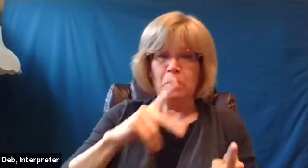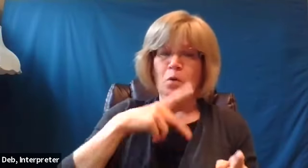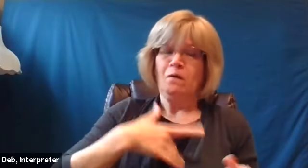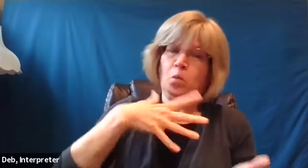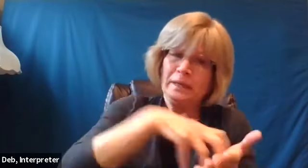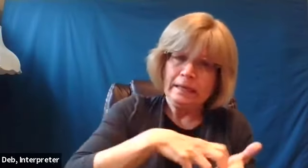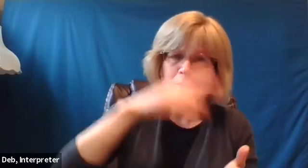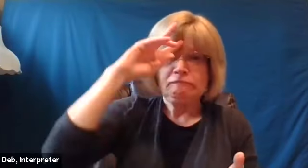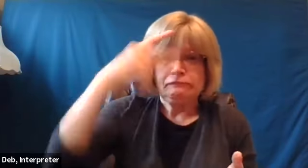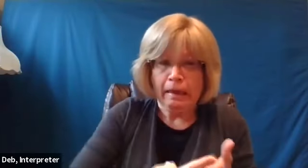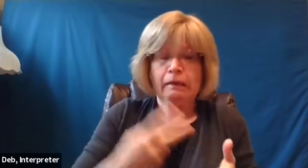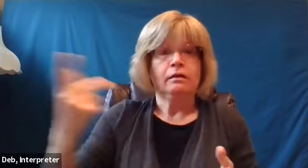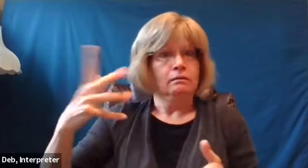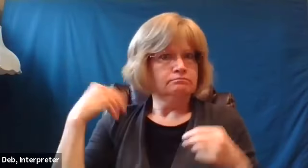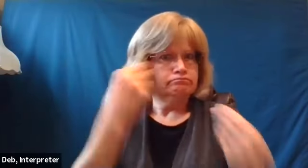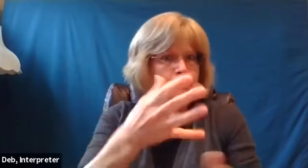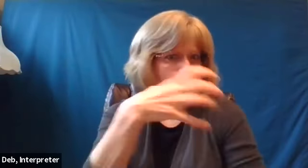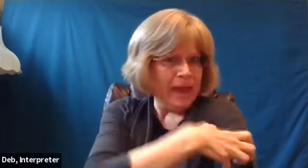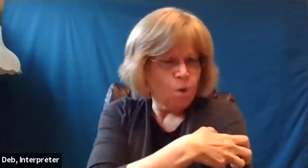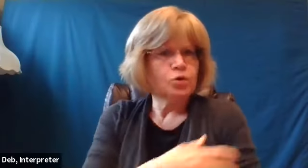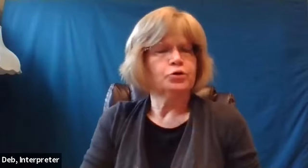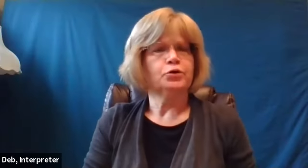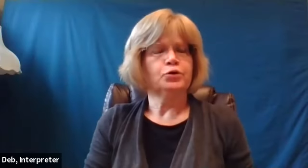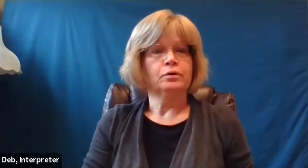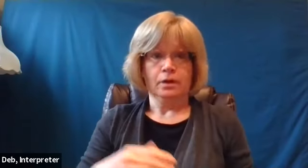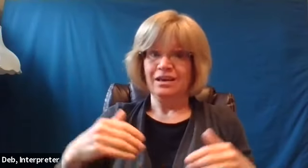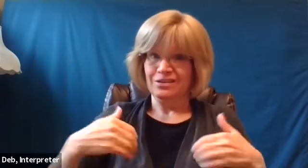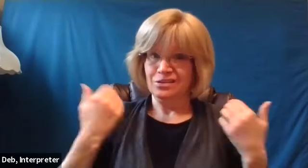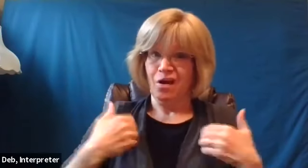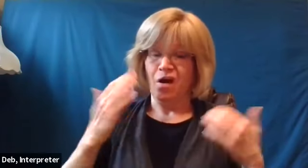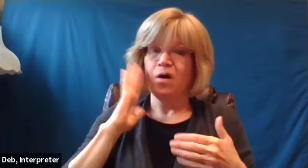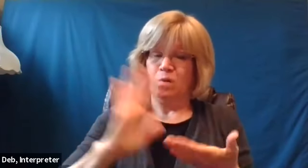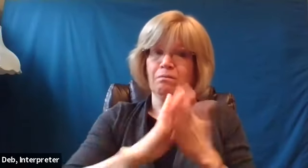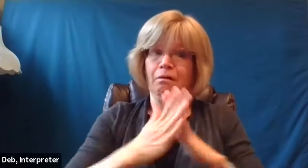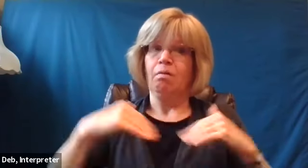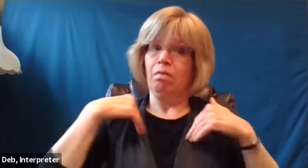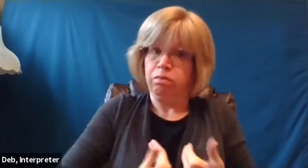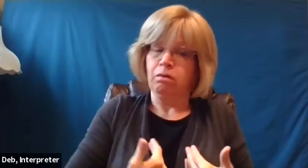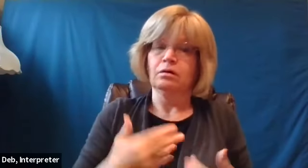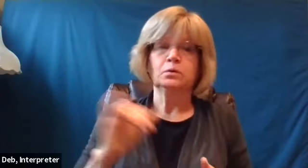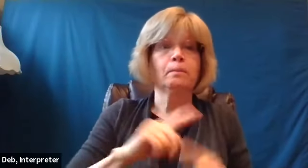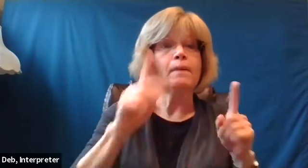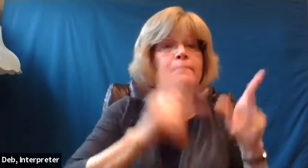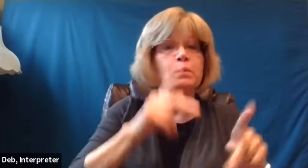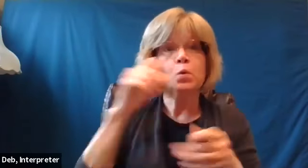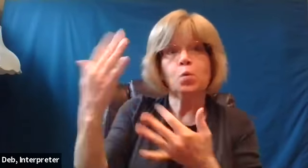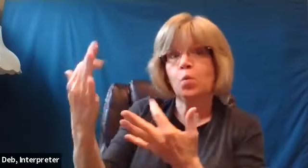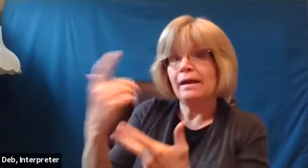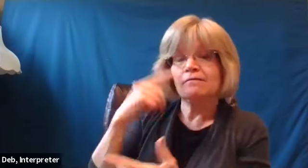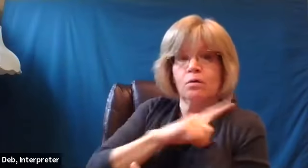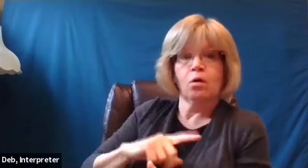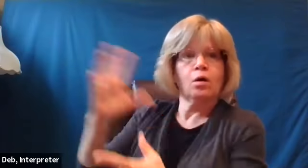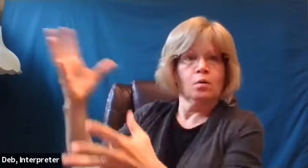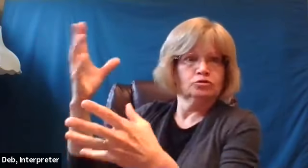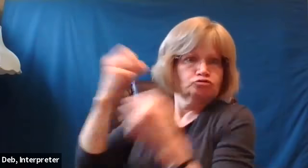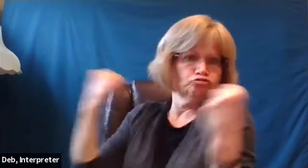powerless. Even youths will faint and be weary, and the young will fall exhausted. But those who wait for the Lord shall receive their